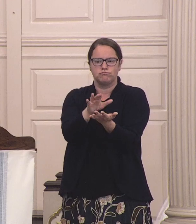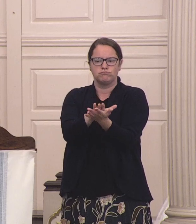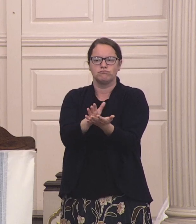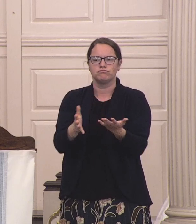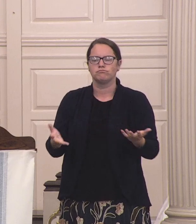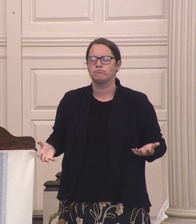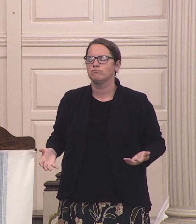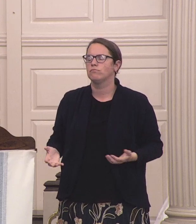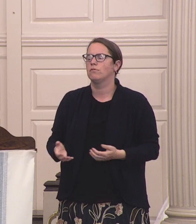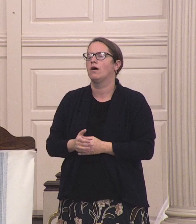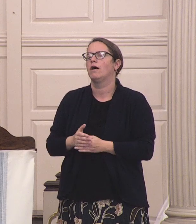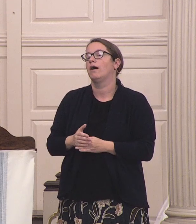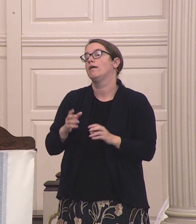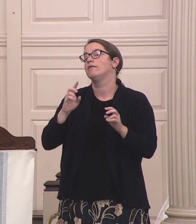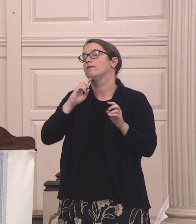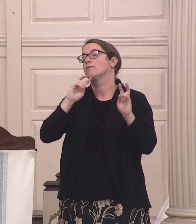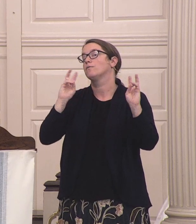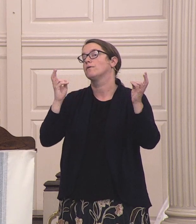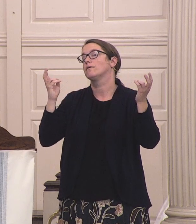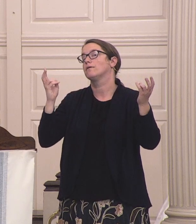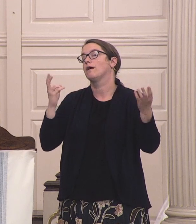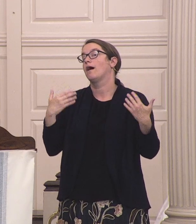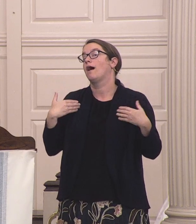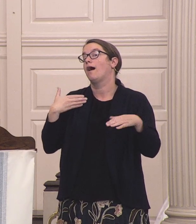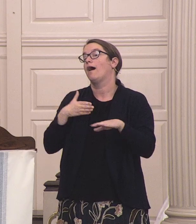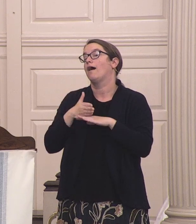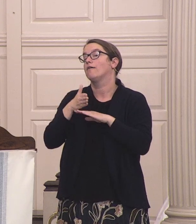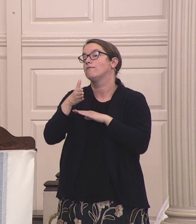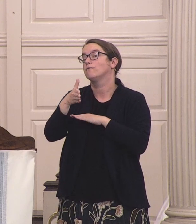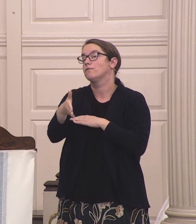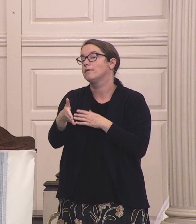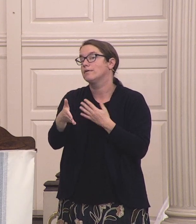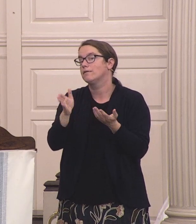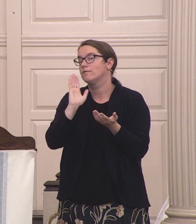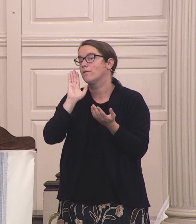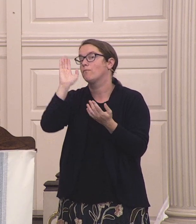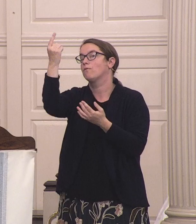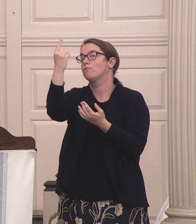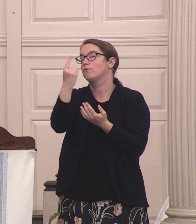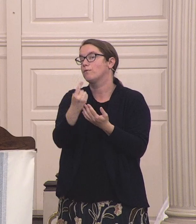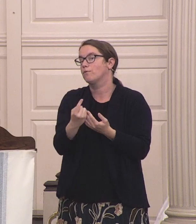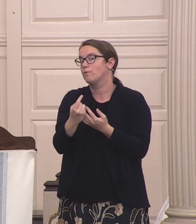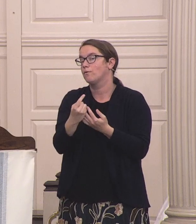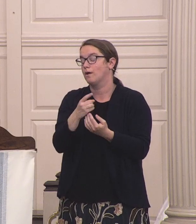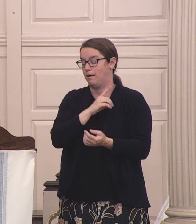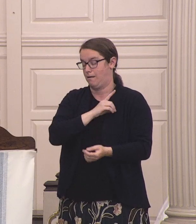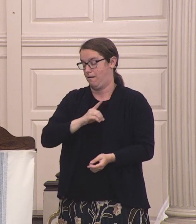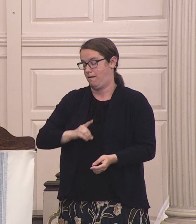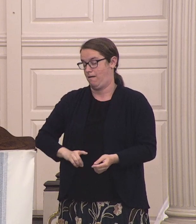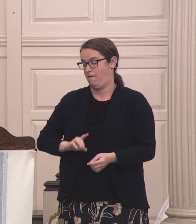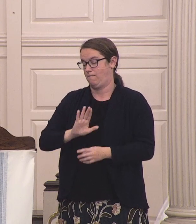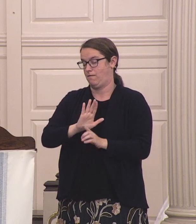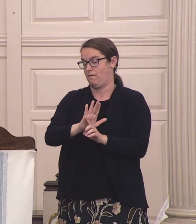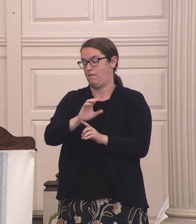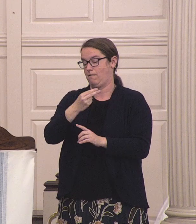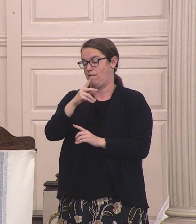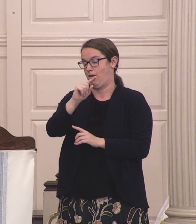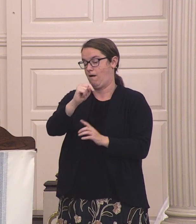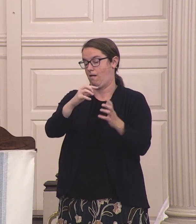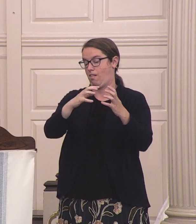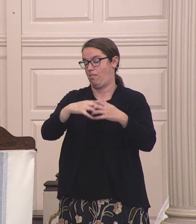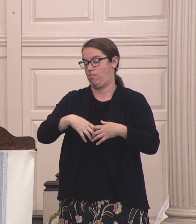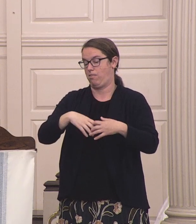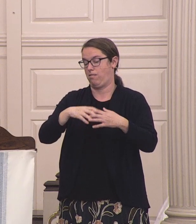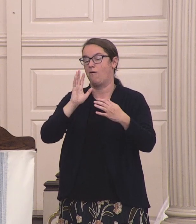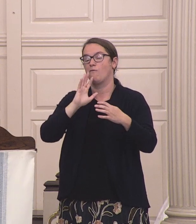After this I shall return and rebuild the fallen hut of David, from